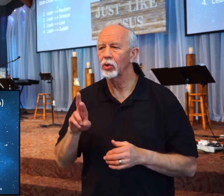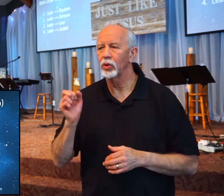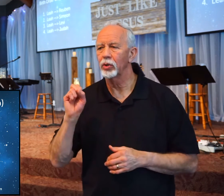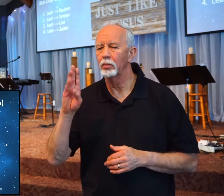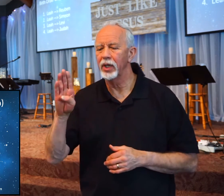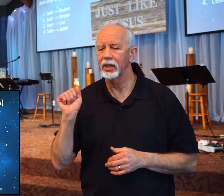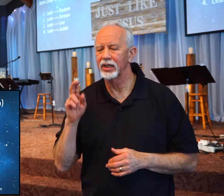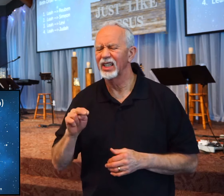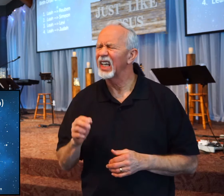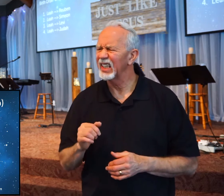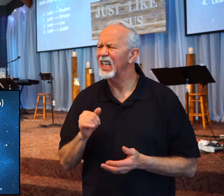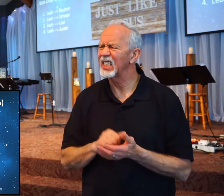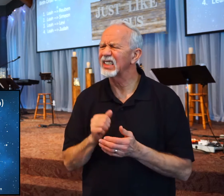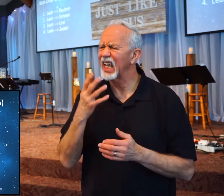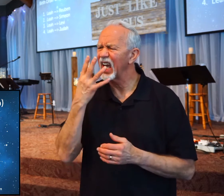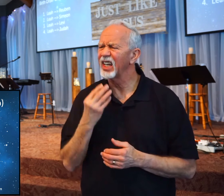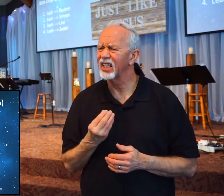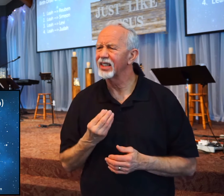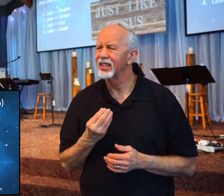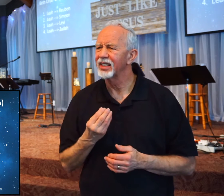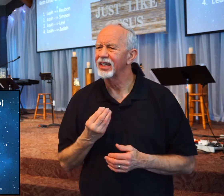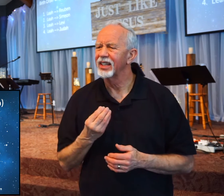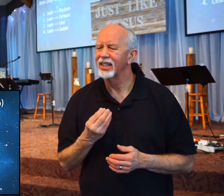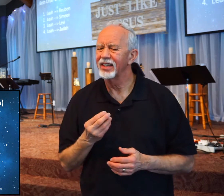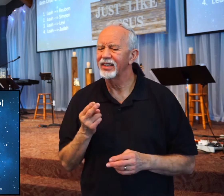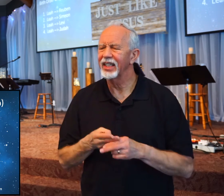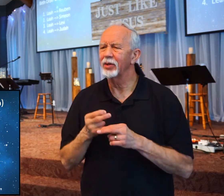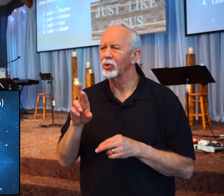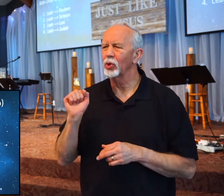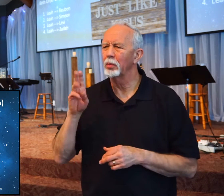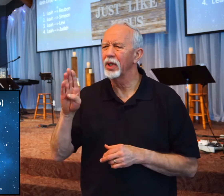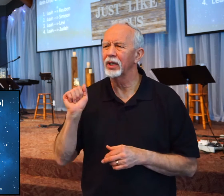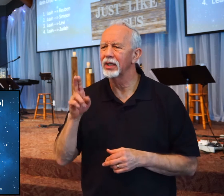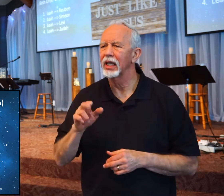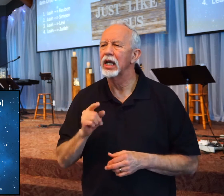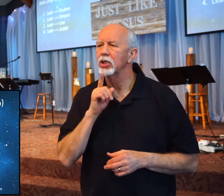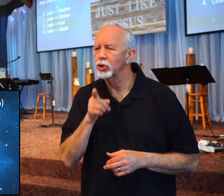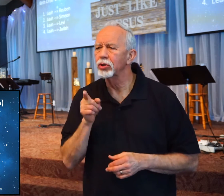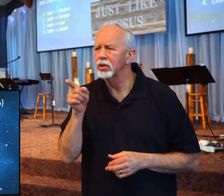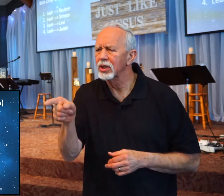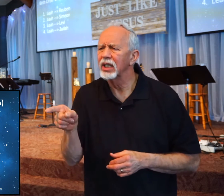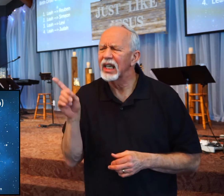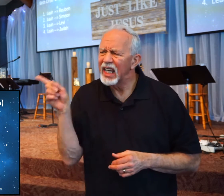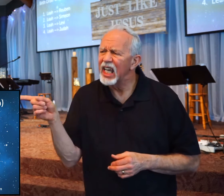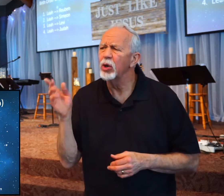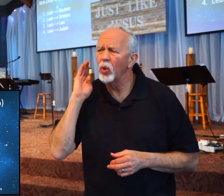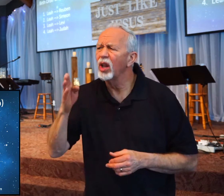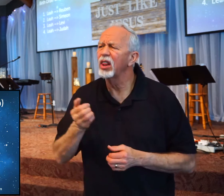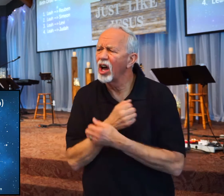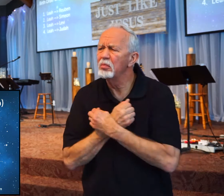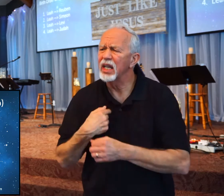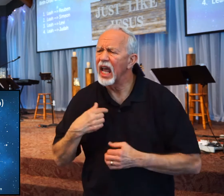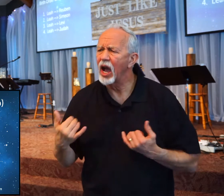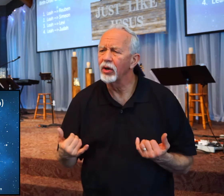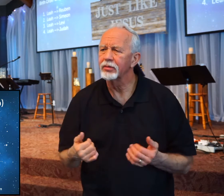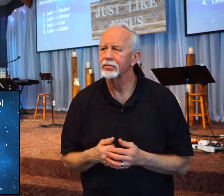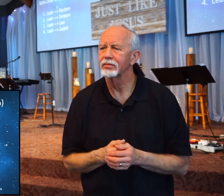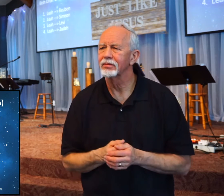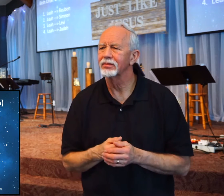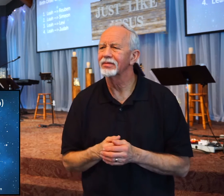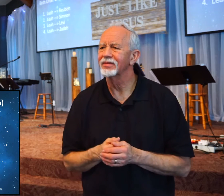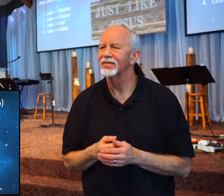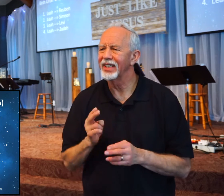you know what's so sad? Is the name Reuben means, surely he will love me now.